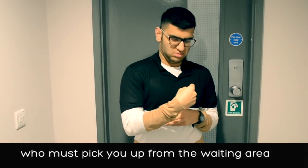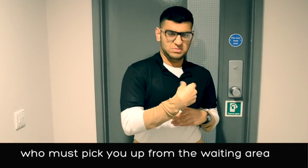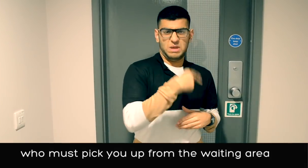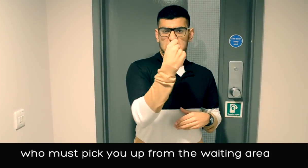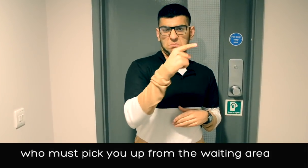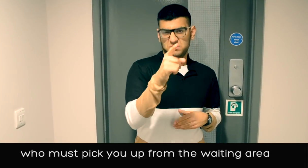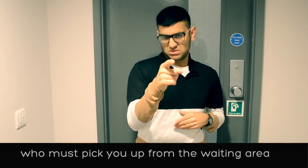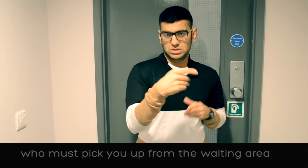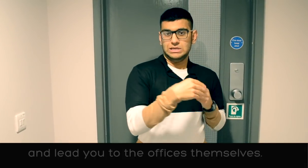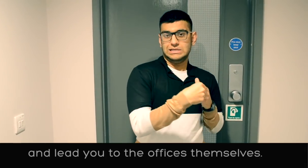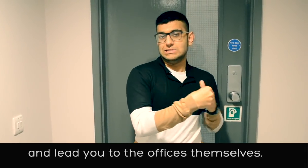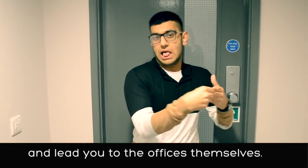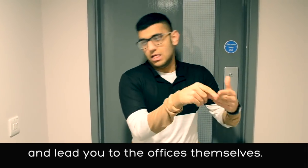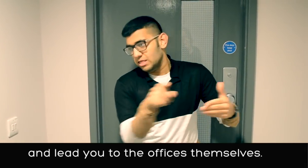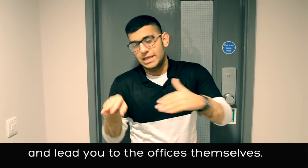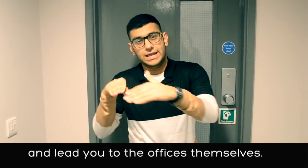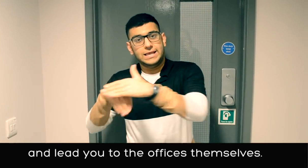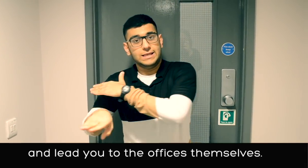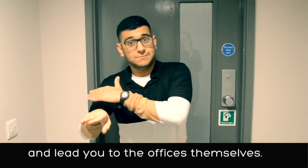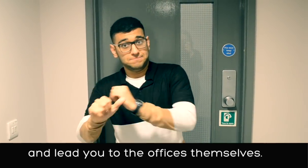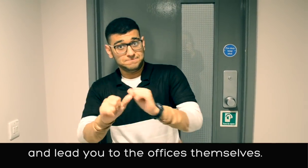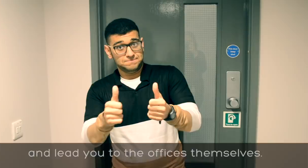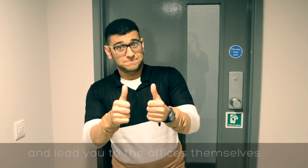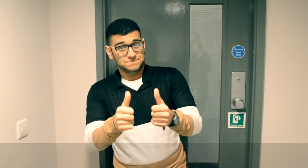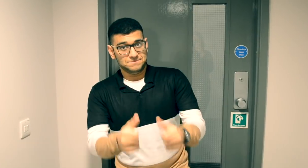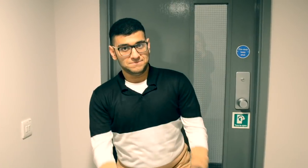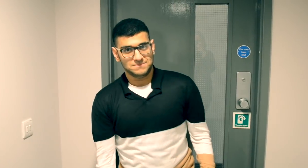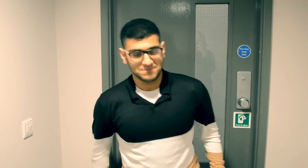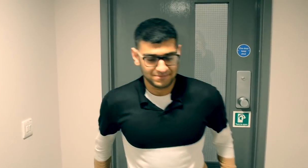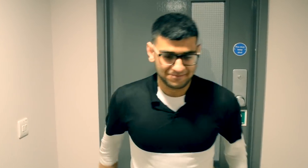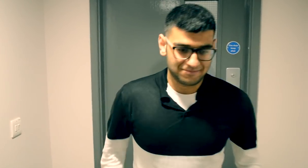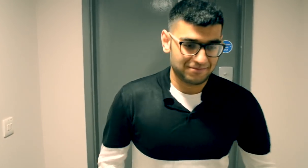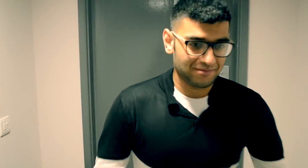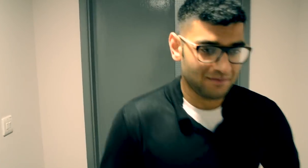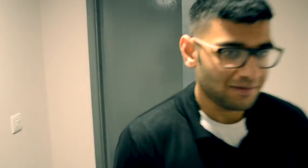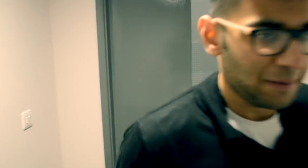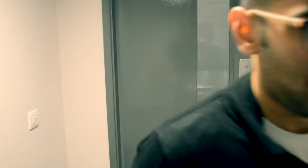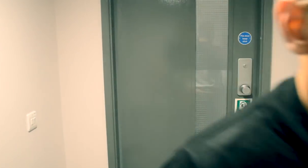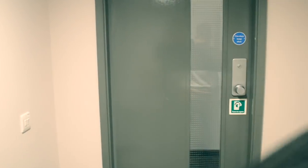pick you up from the waiting area and lead you to the office themselves.